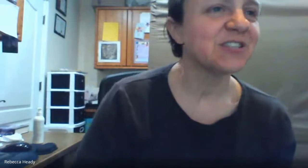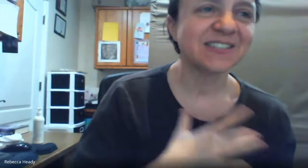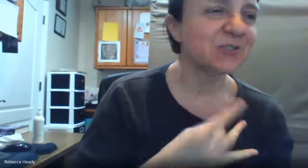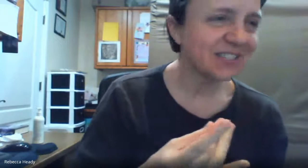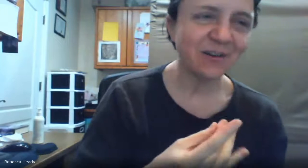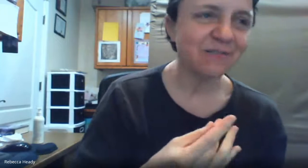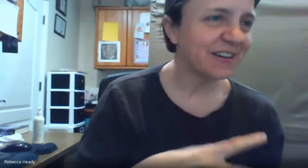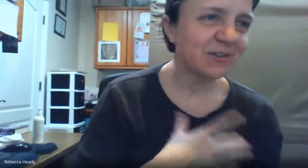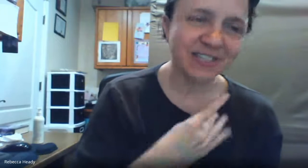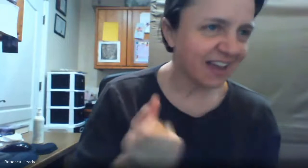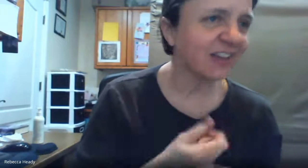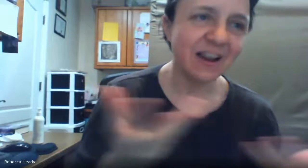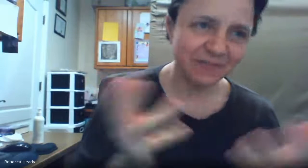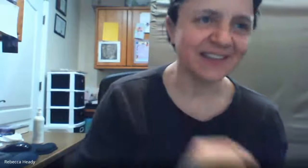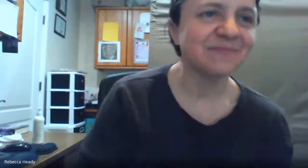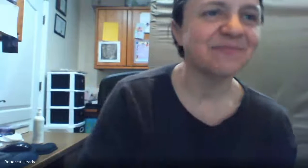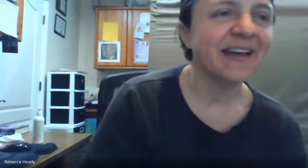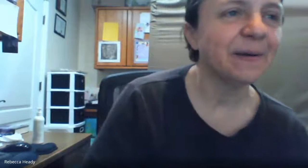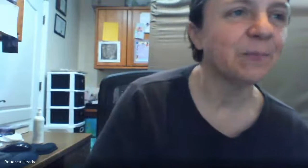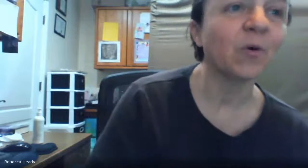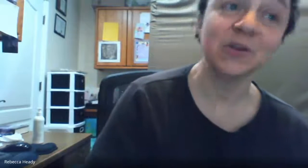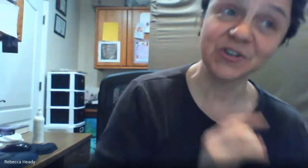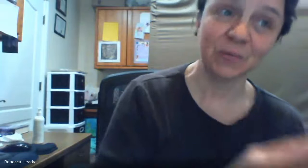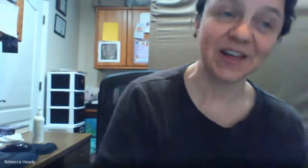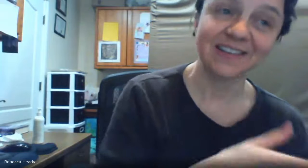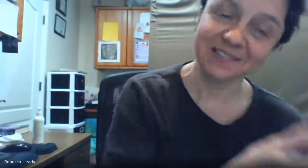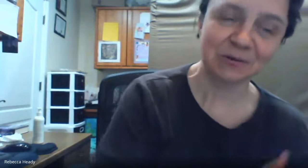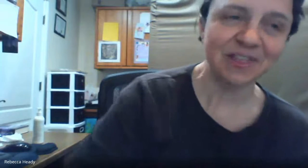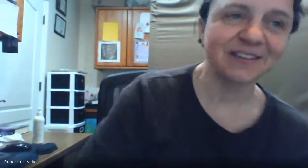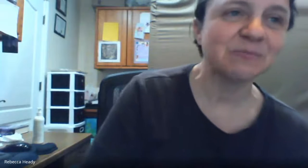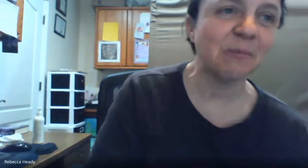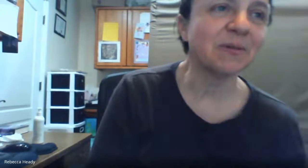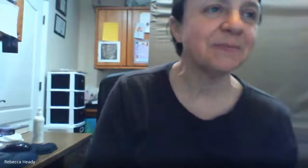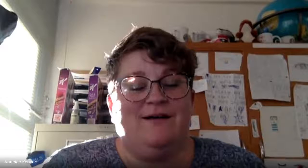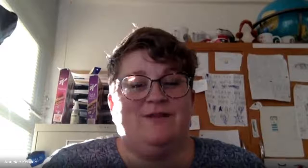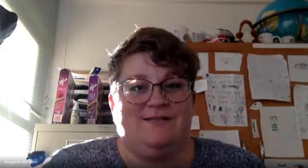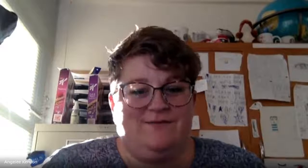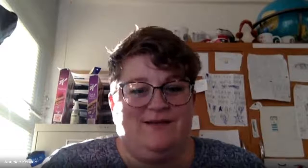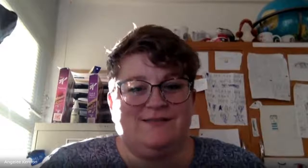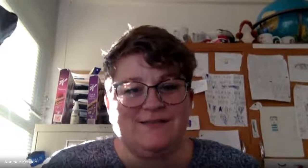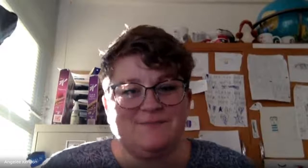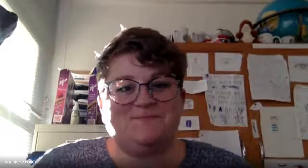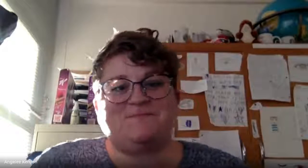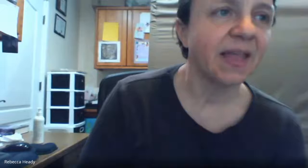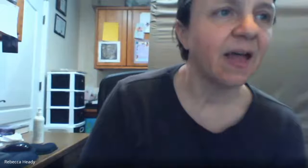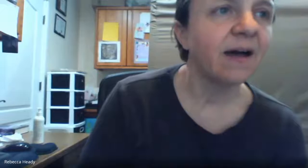just like a lot of things, or you don't like certain things. No, probably. I love lots of things. Okay,